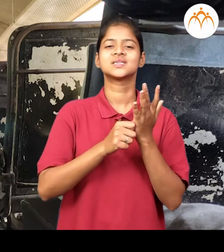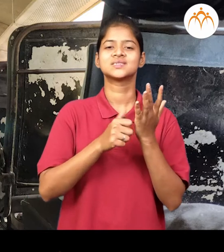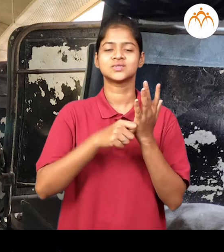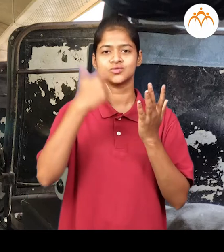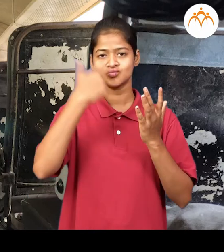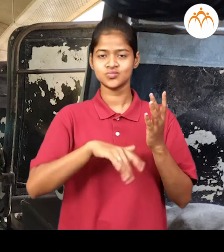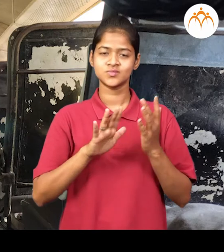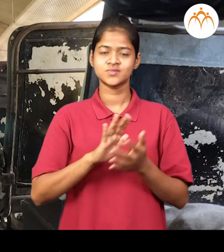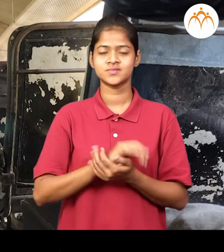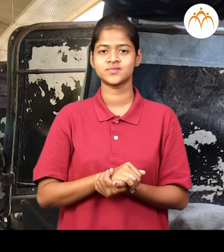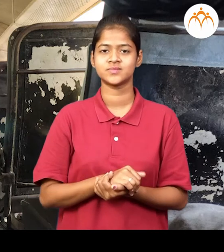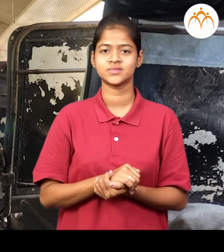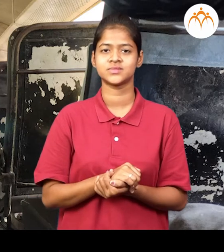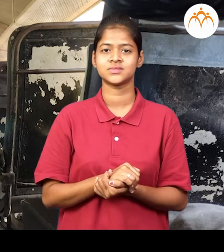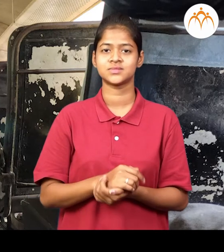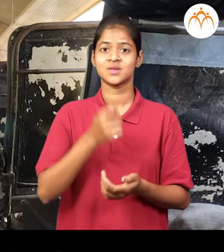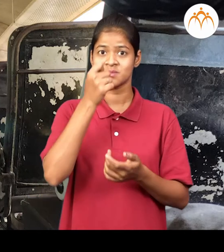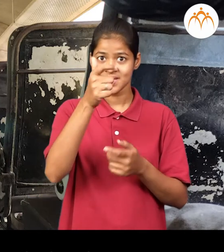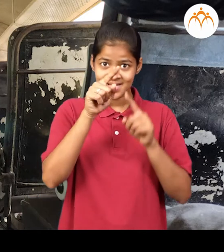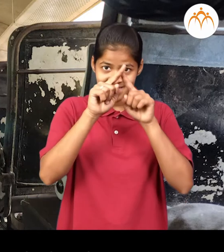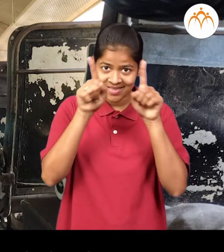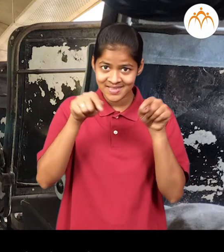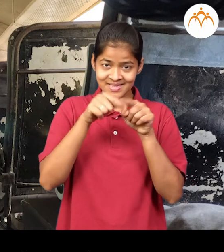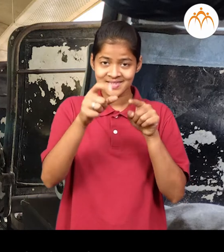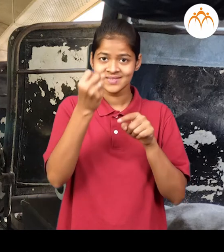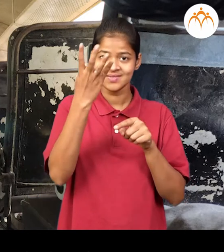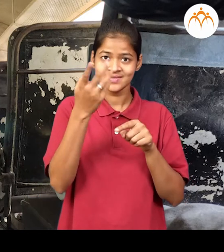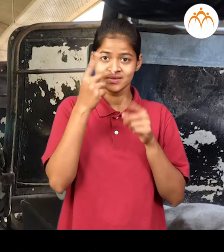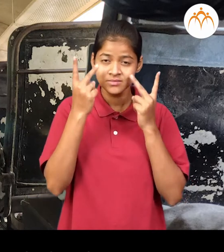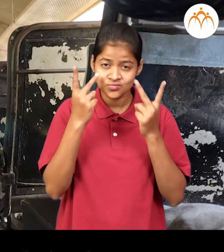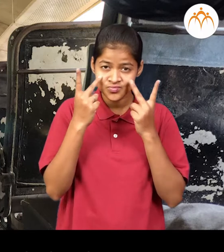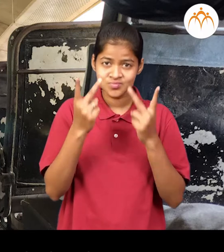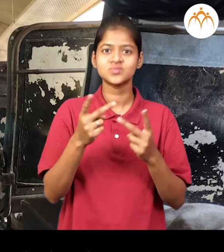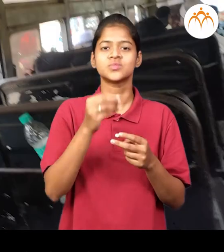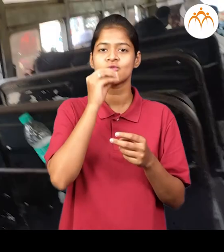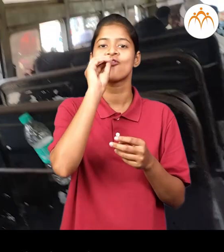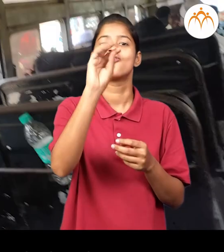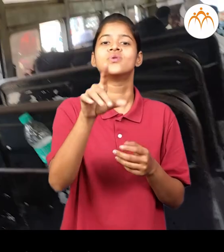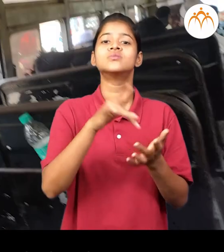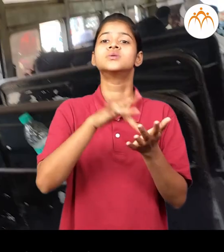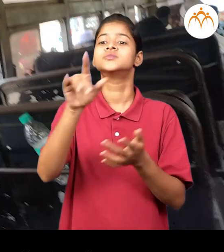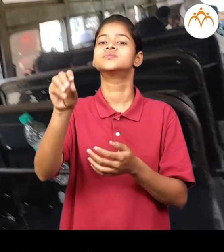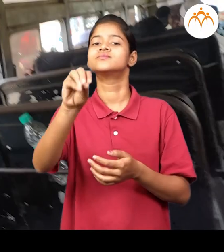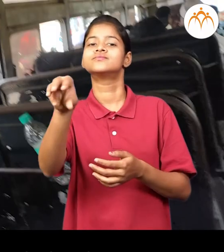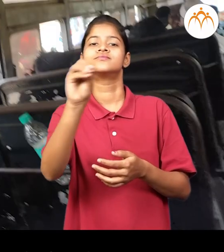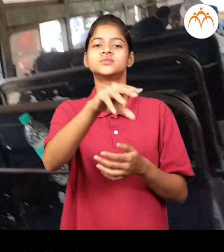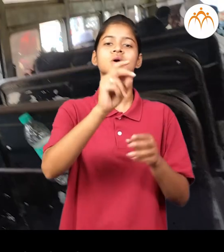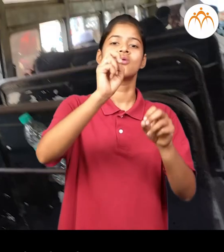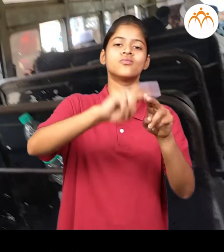We are given a seat number. We should sit on that particular place.